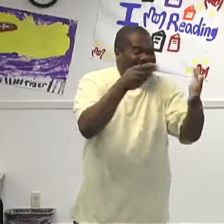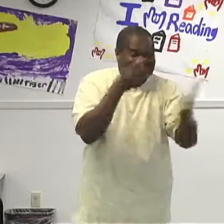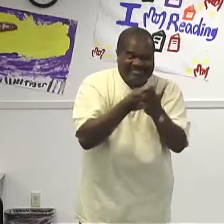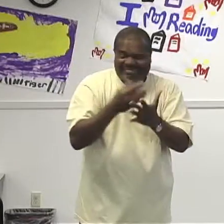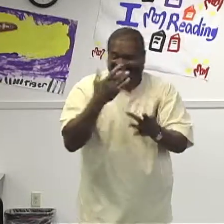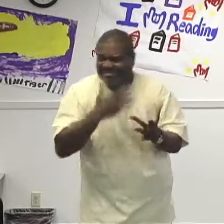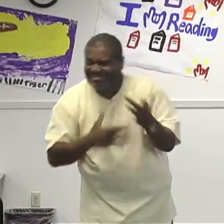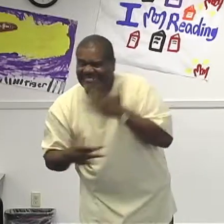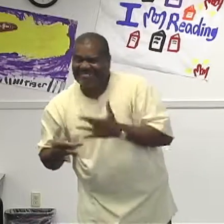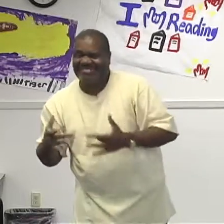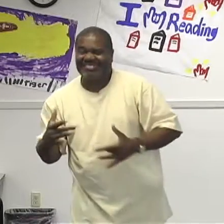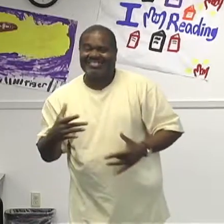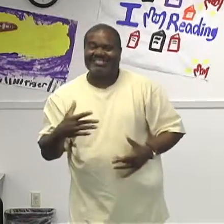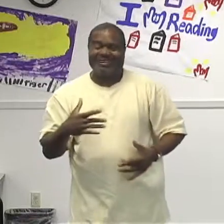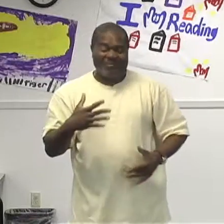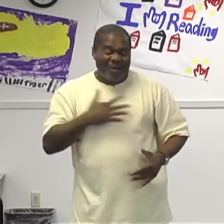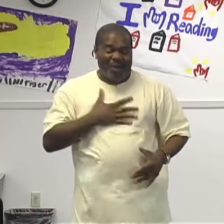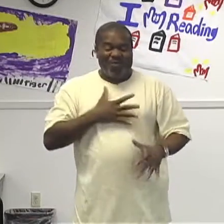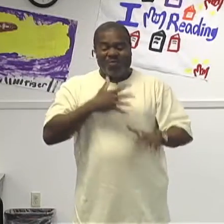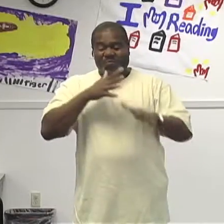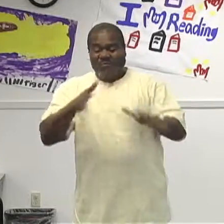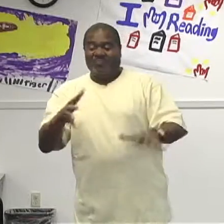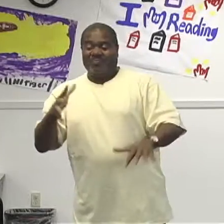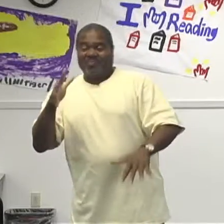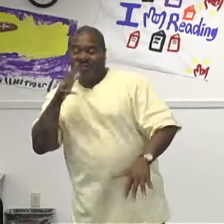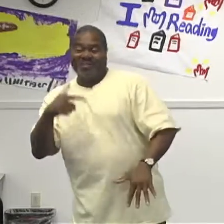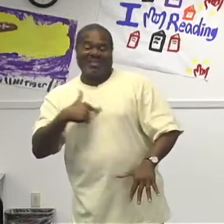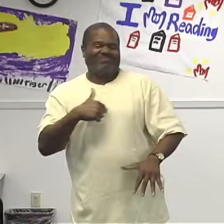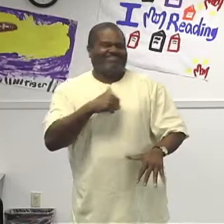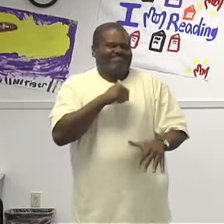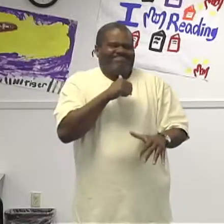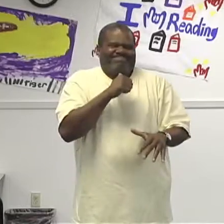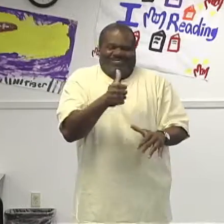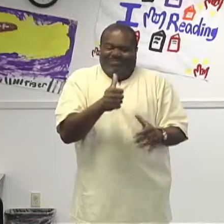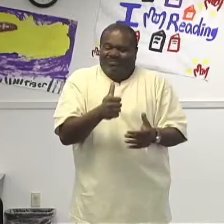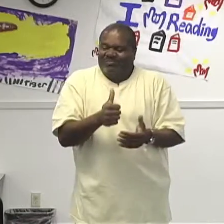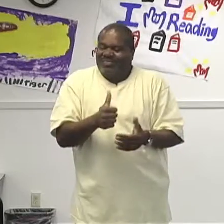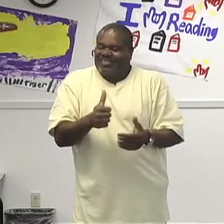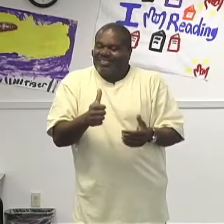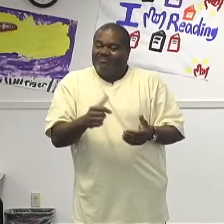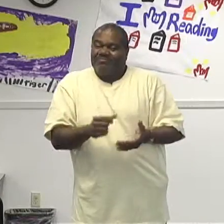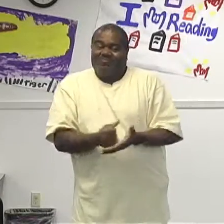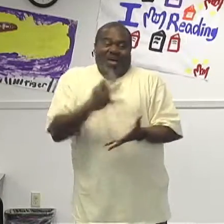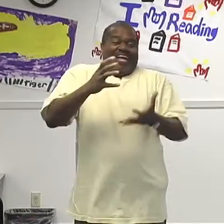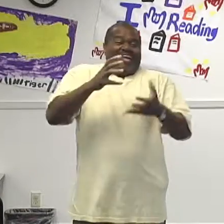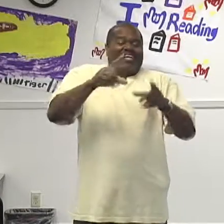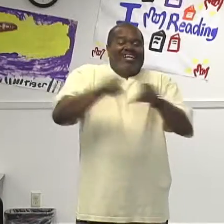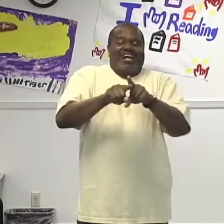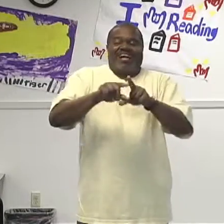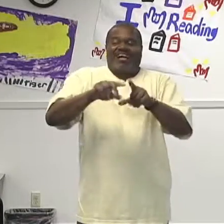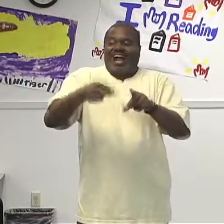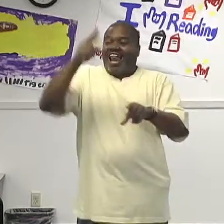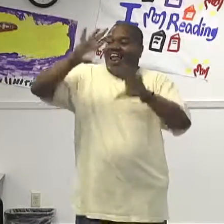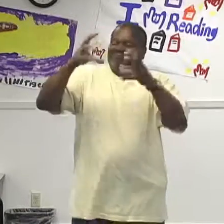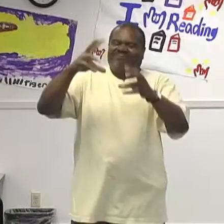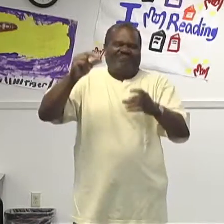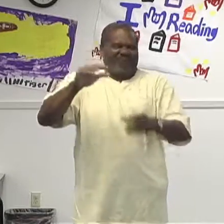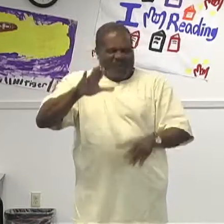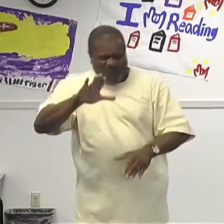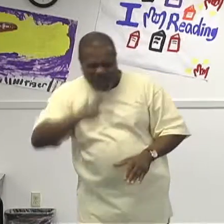So another issue that we would be facing in attending the school would be how I would get back and forth. We were really struggling for money, and